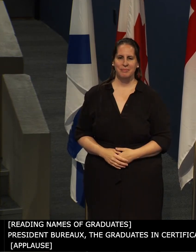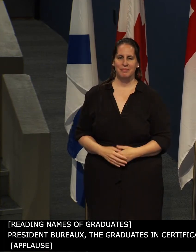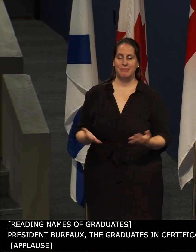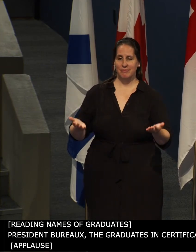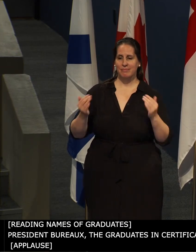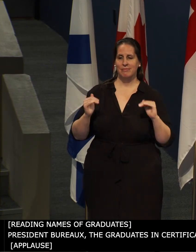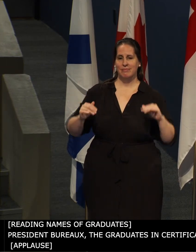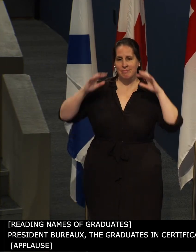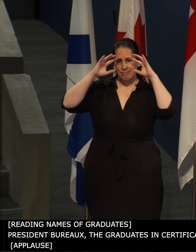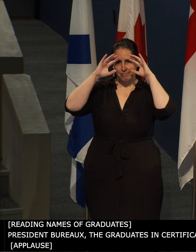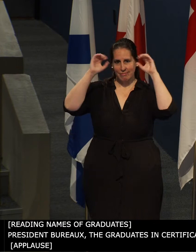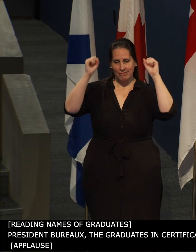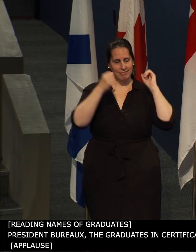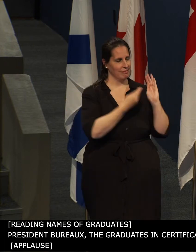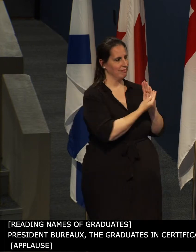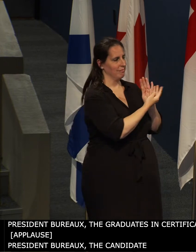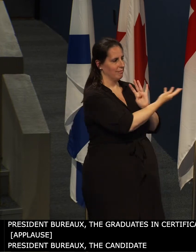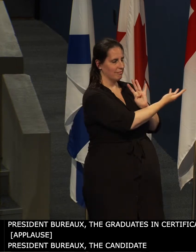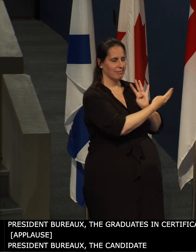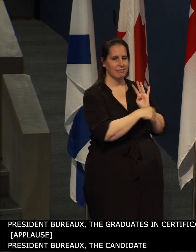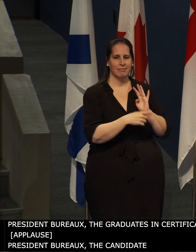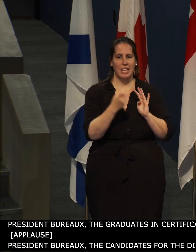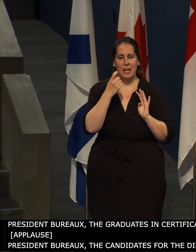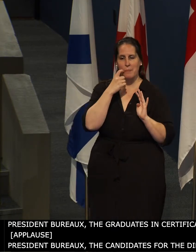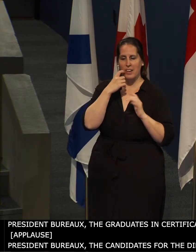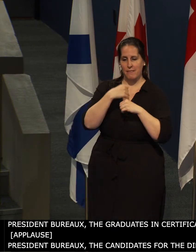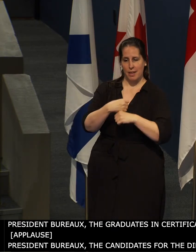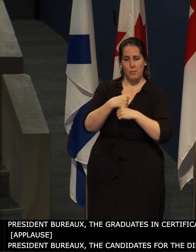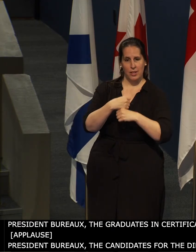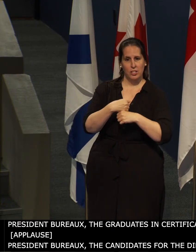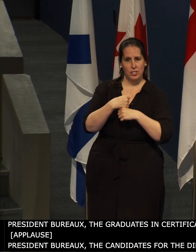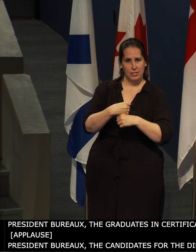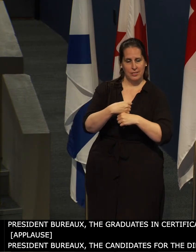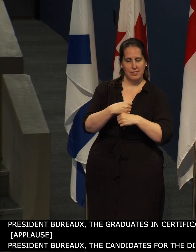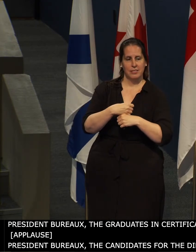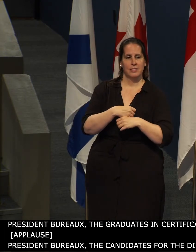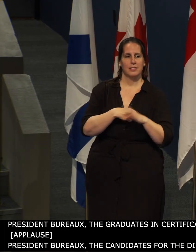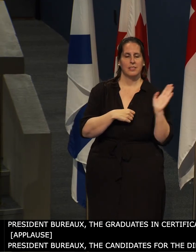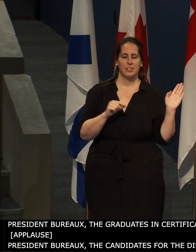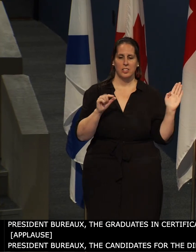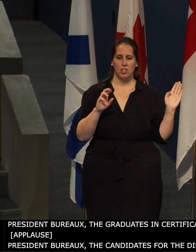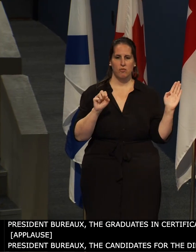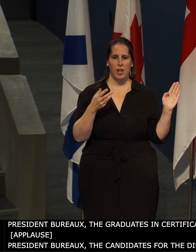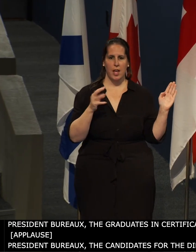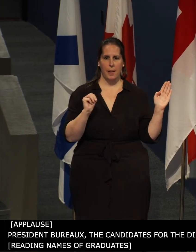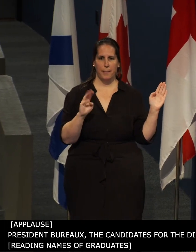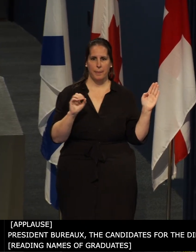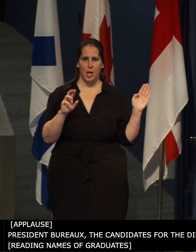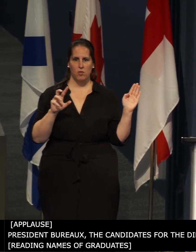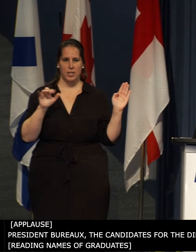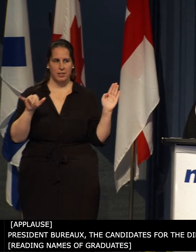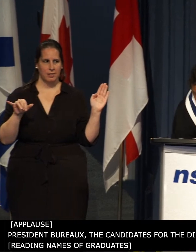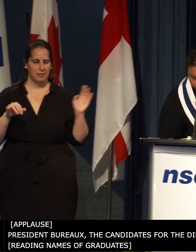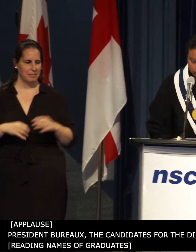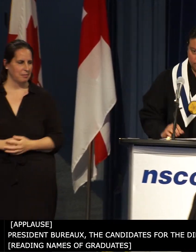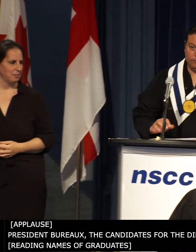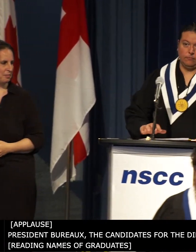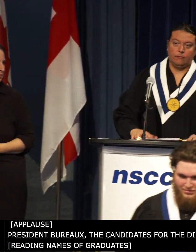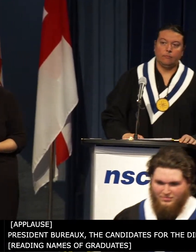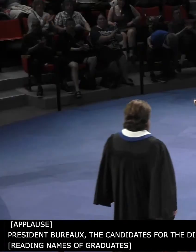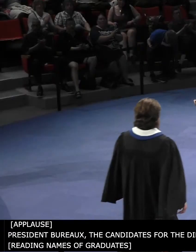President Bureau, the candidates for the diploma in metal fabrication. Graham Barron.